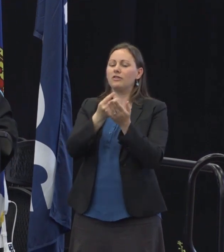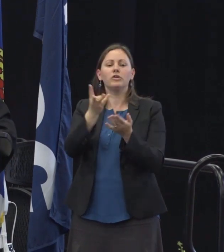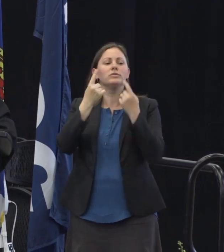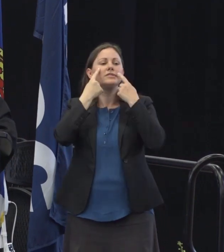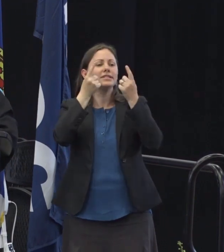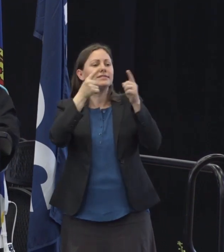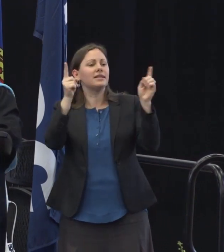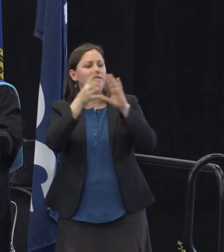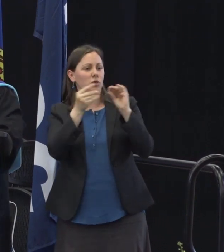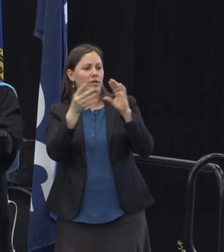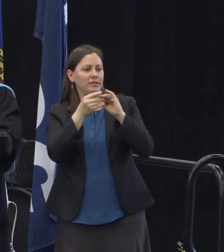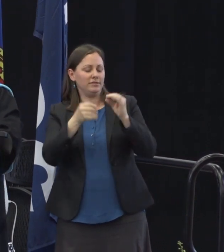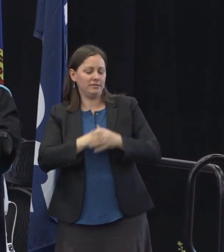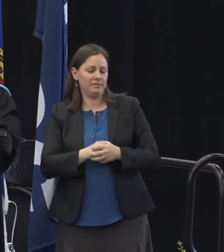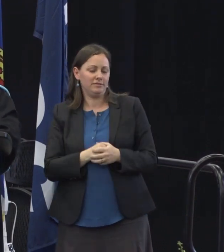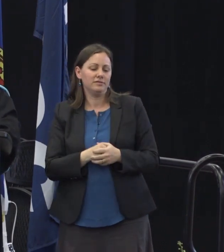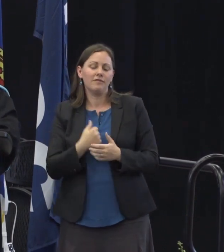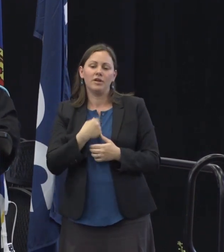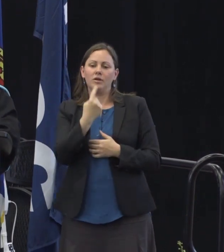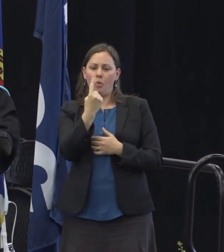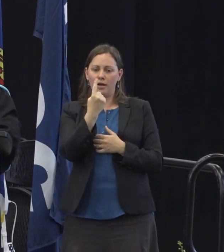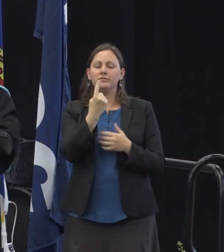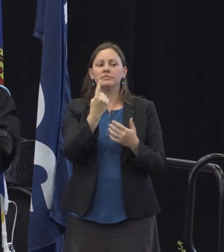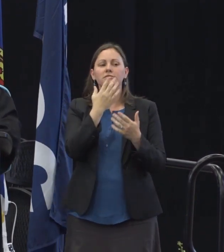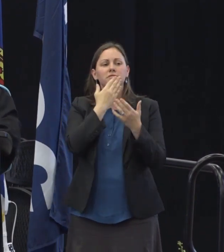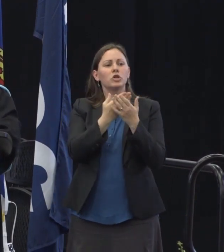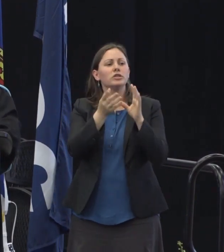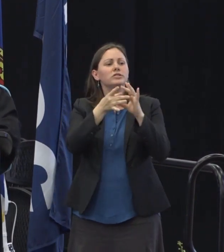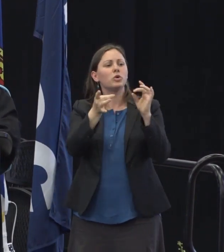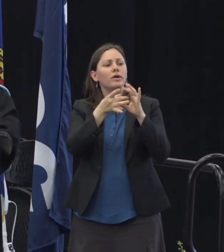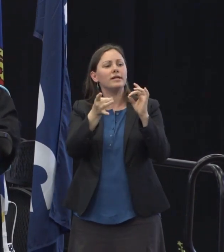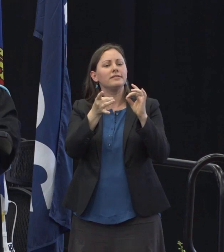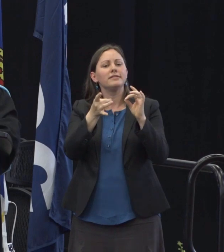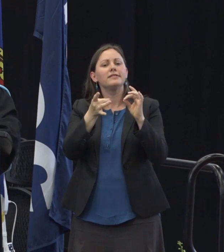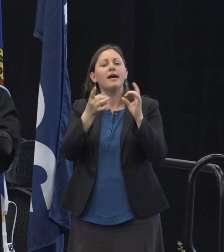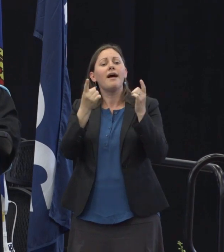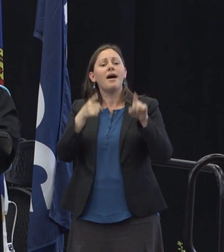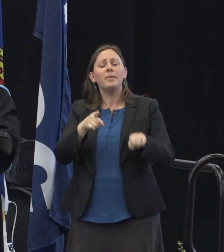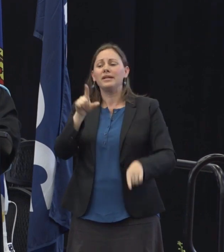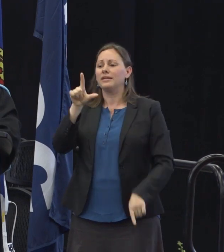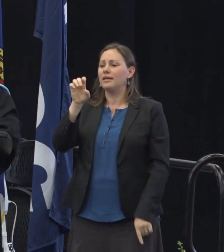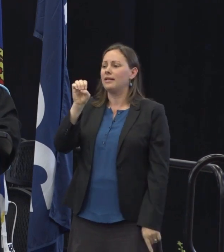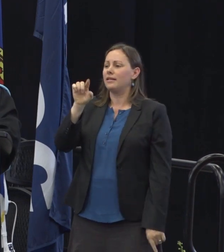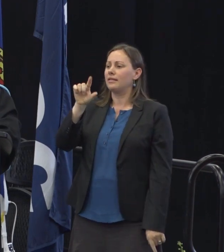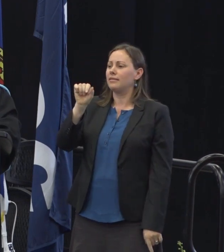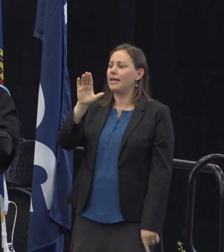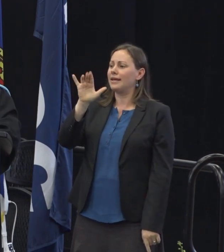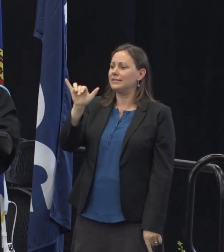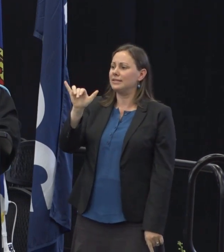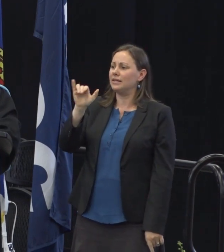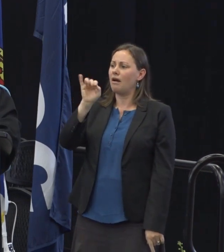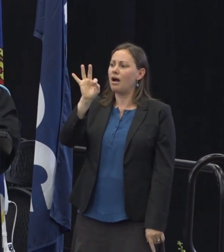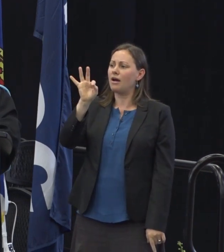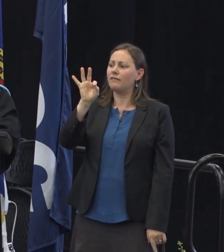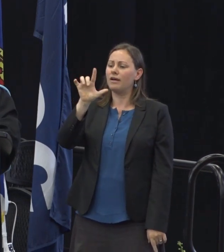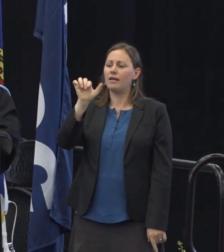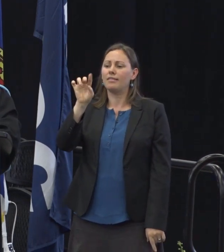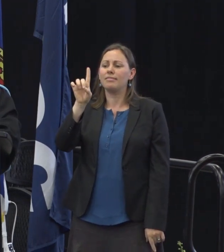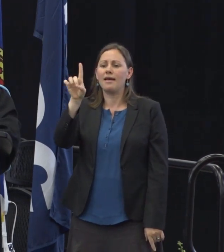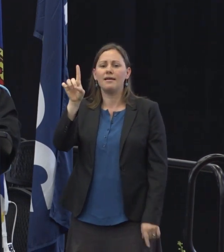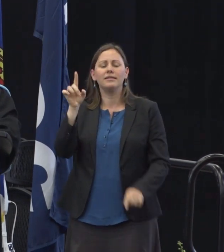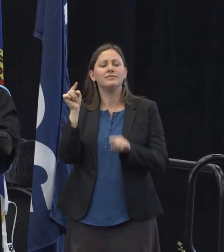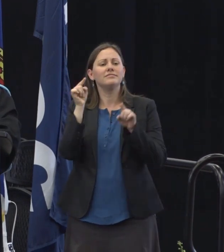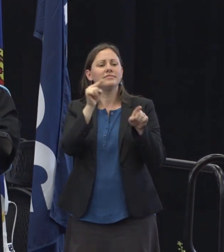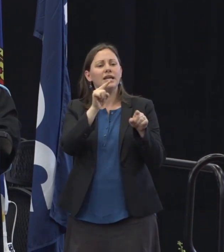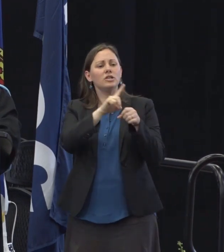two. One is the story is the legacy of land in North Preston. It's an investigative project done